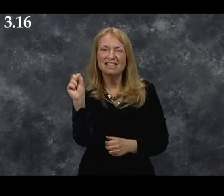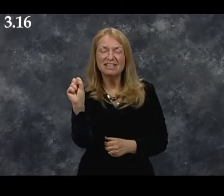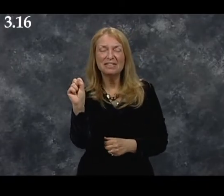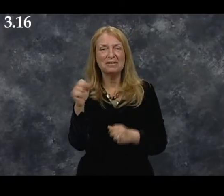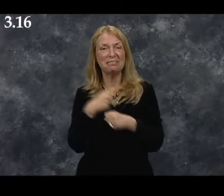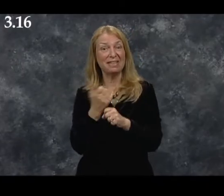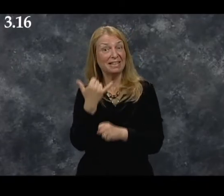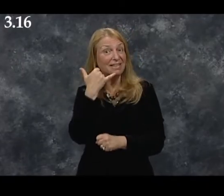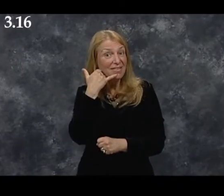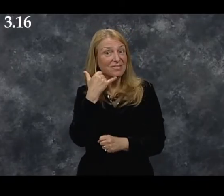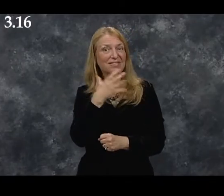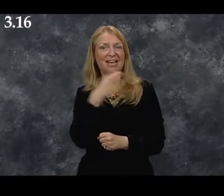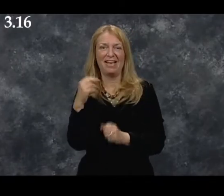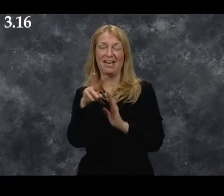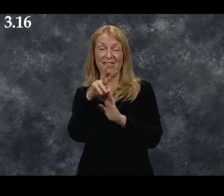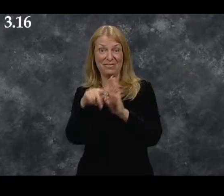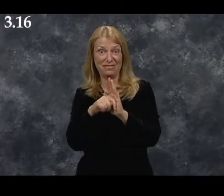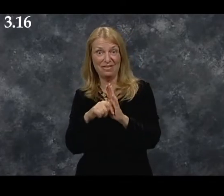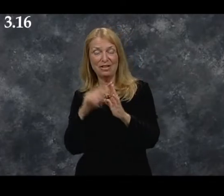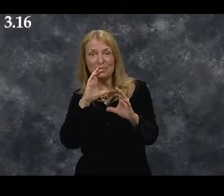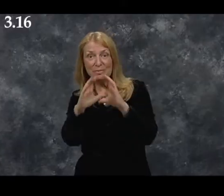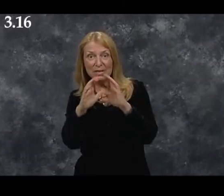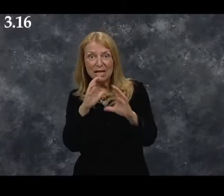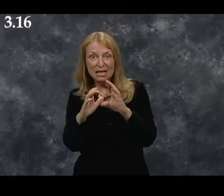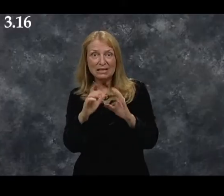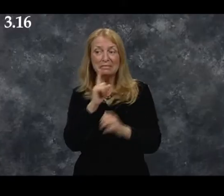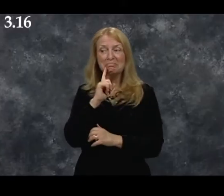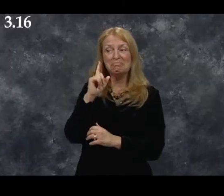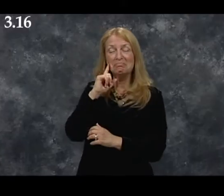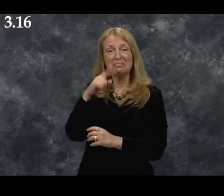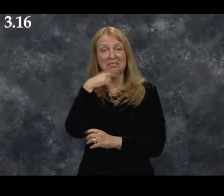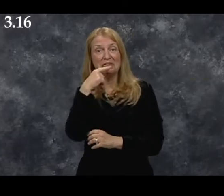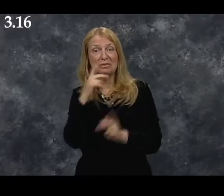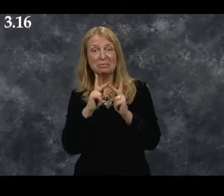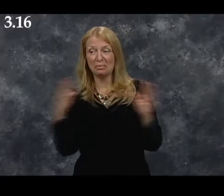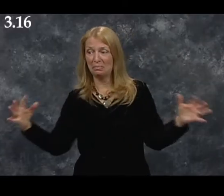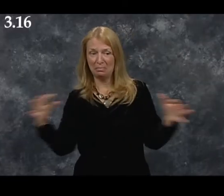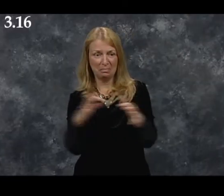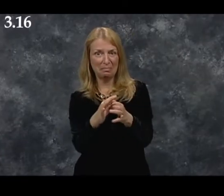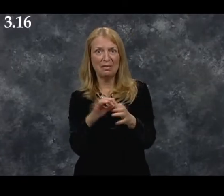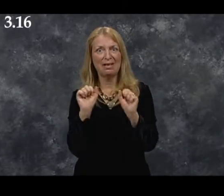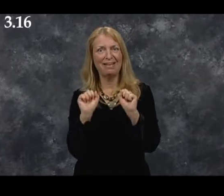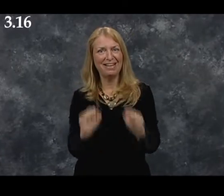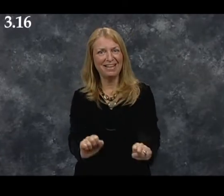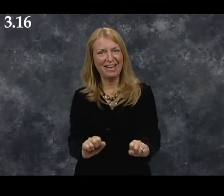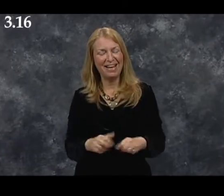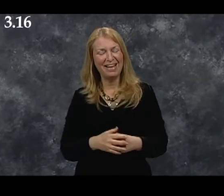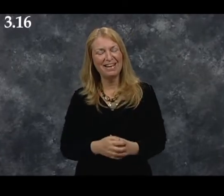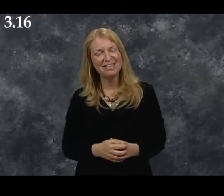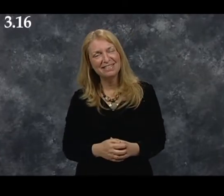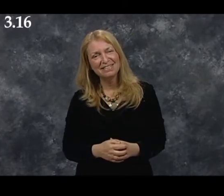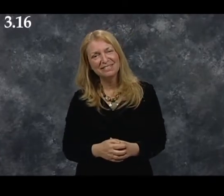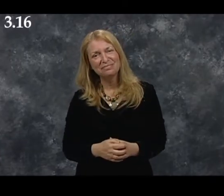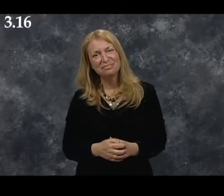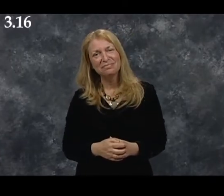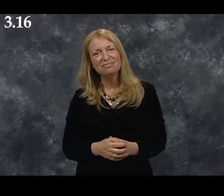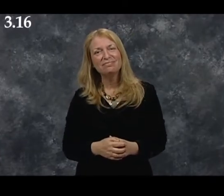The video relay service makes telephone and video communication between deaf and hearing people possible.